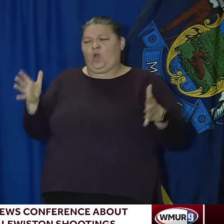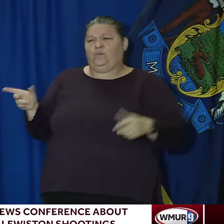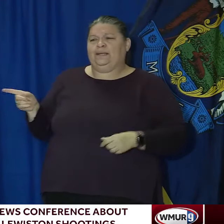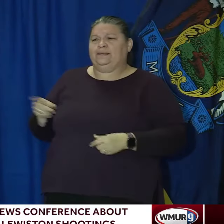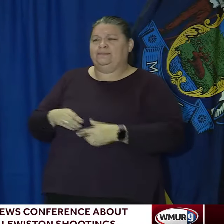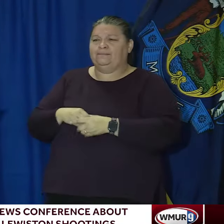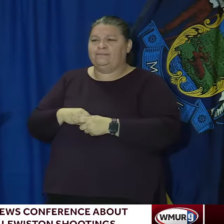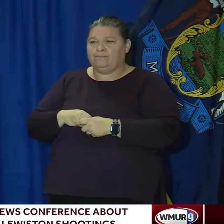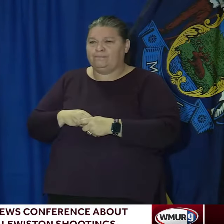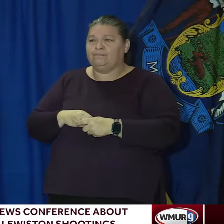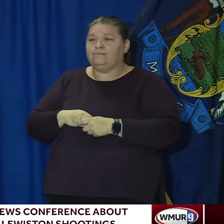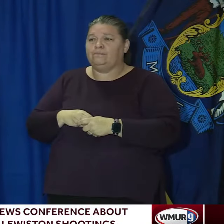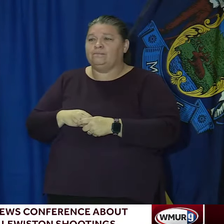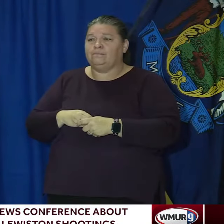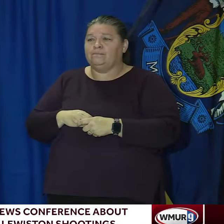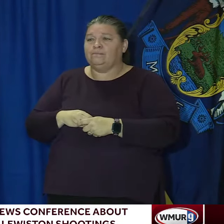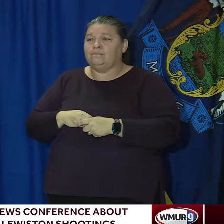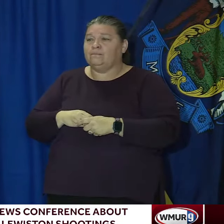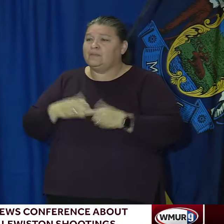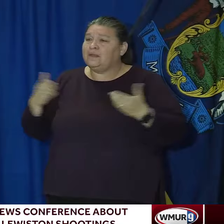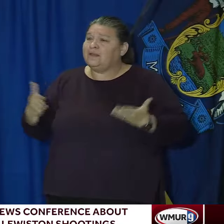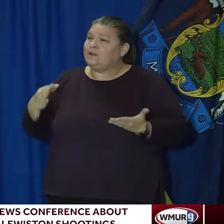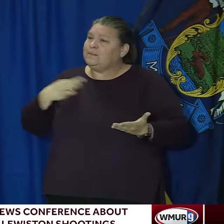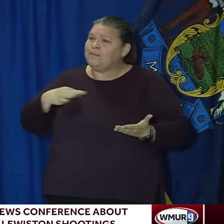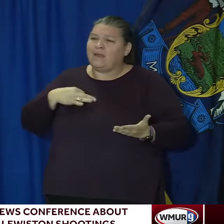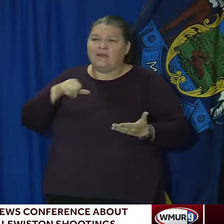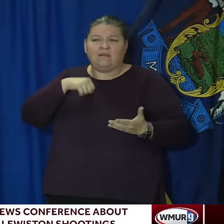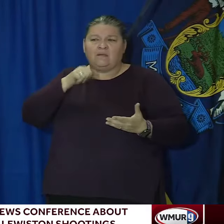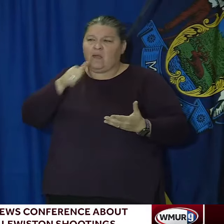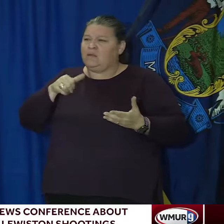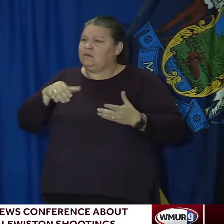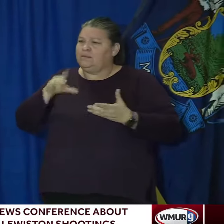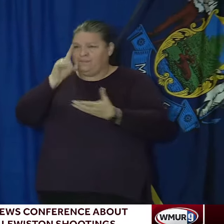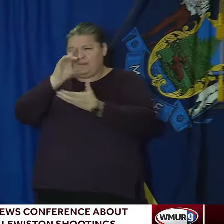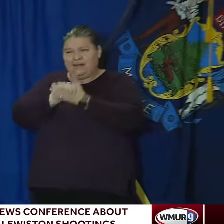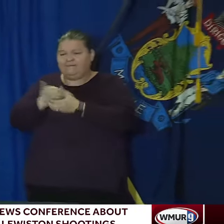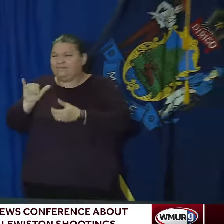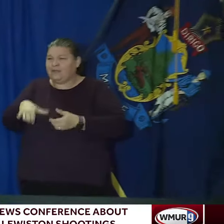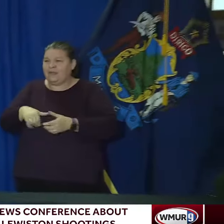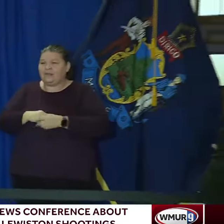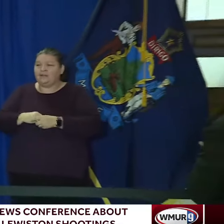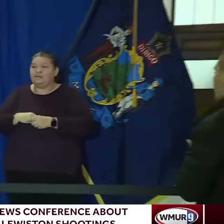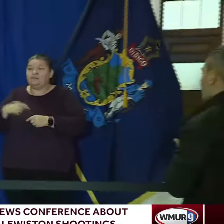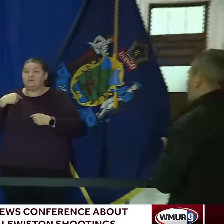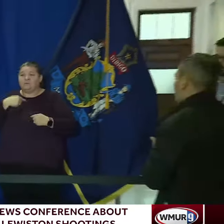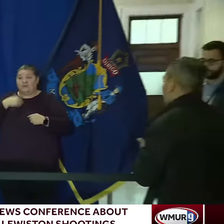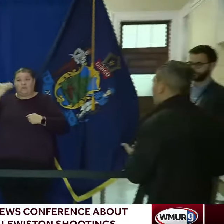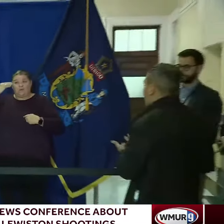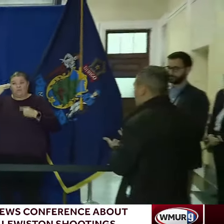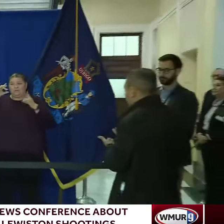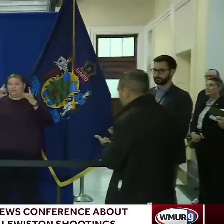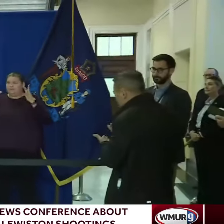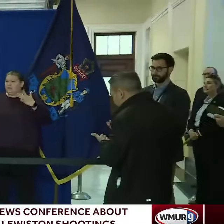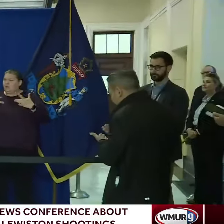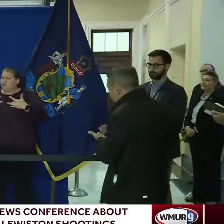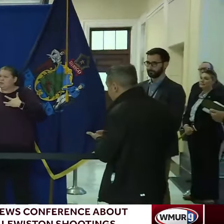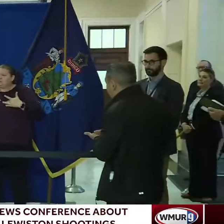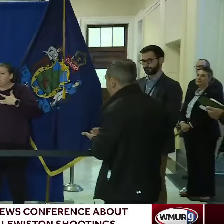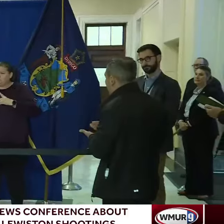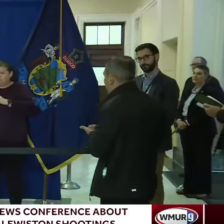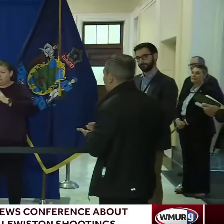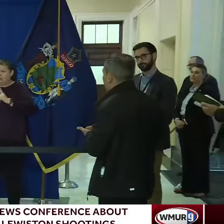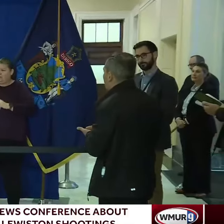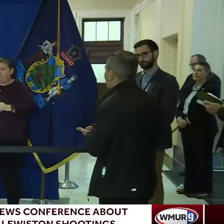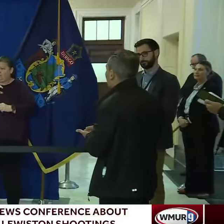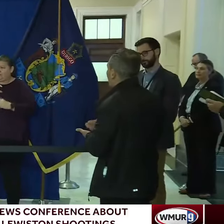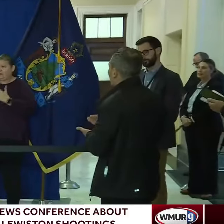Please don't. That's not what we do in Maine. We don't argue with people like this. We know that there is an alarming concern from the law enforcement community that